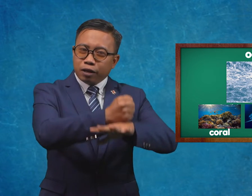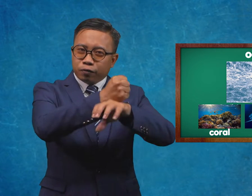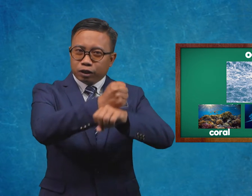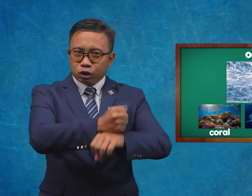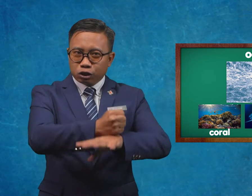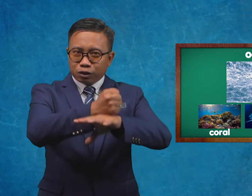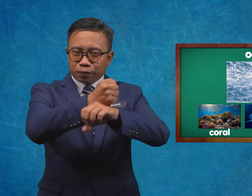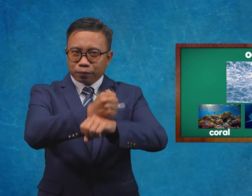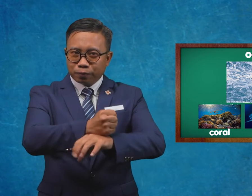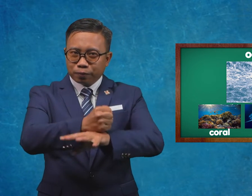jellyfish.